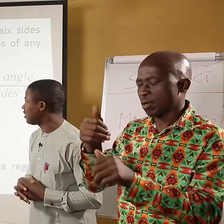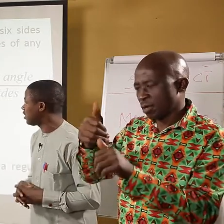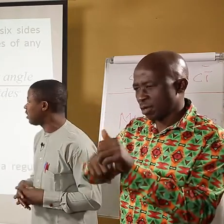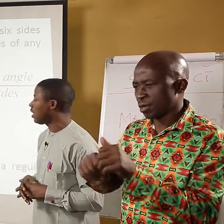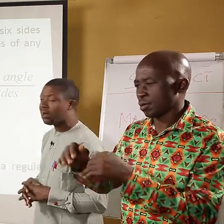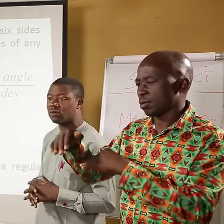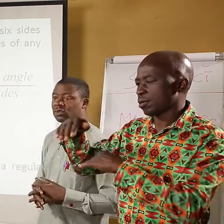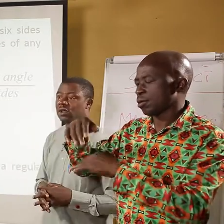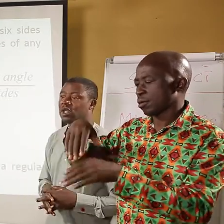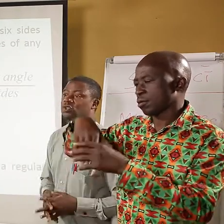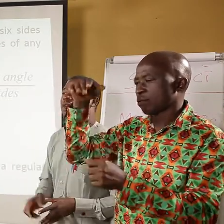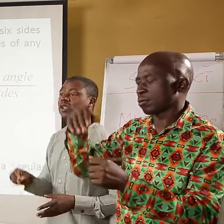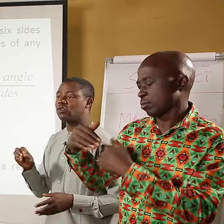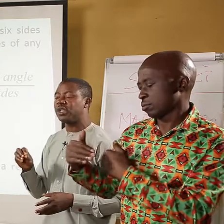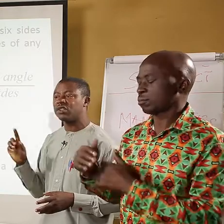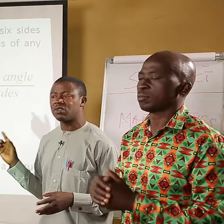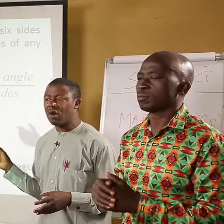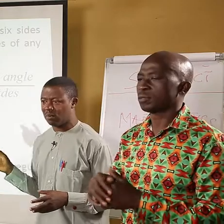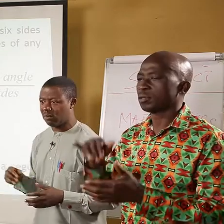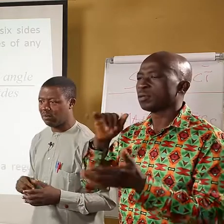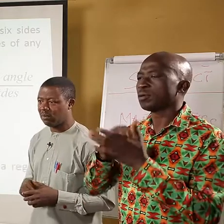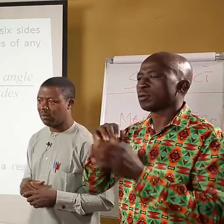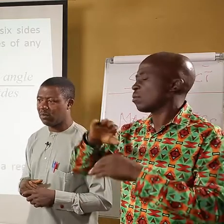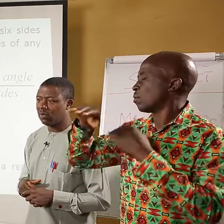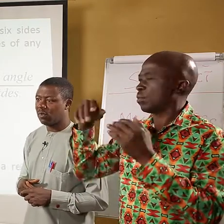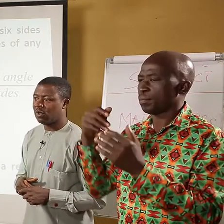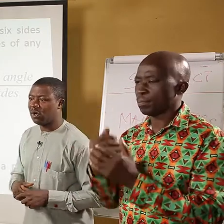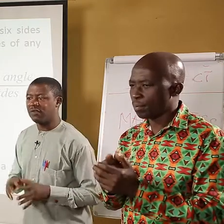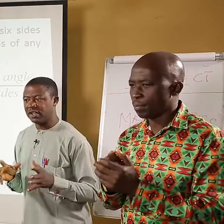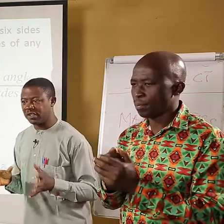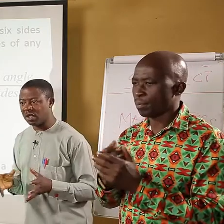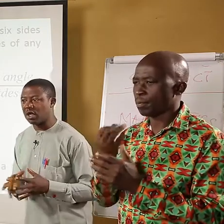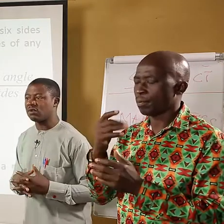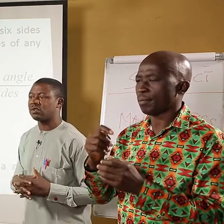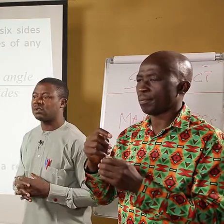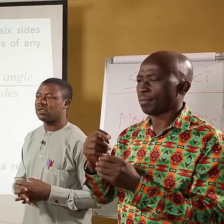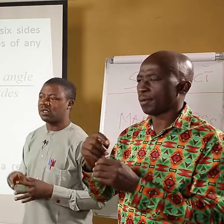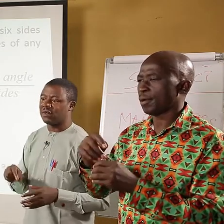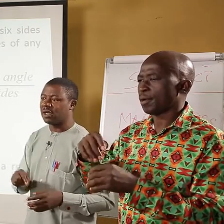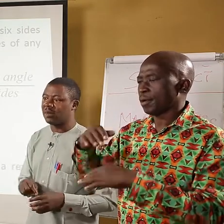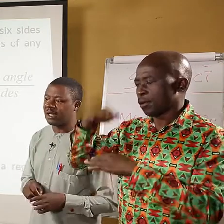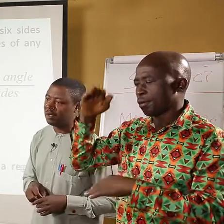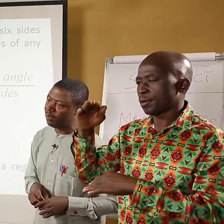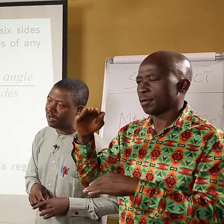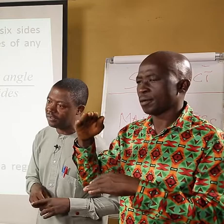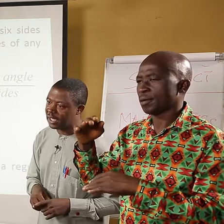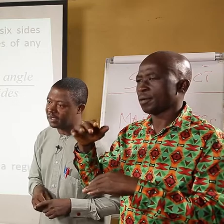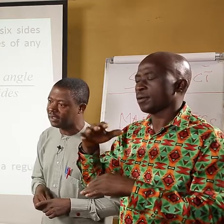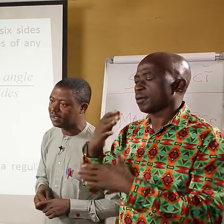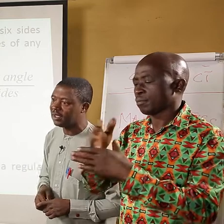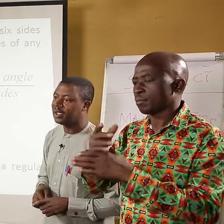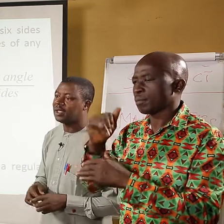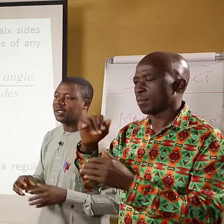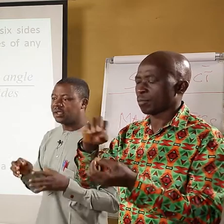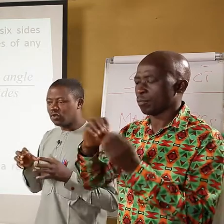its exterior angle. So it will be the sum of the exterior angles divided by the number of